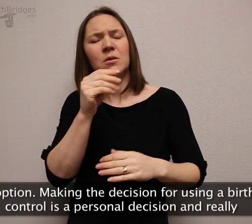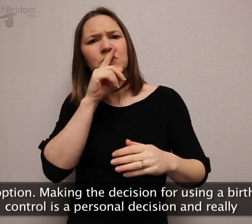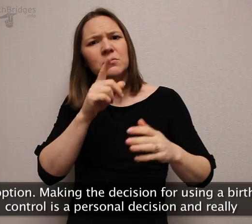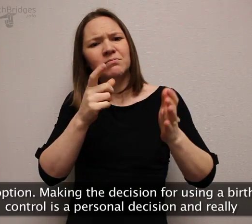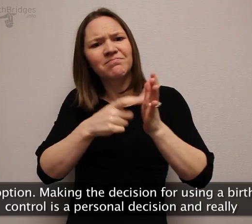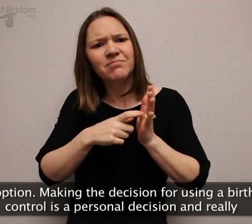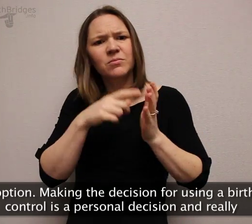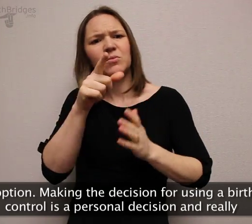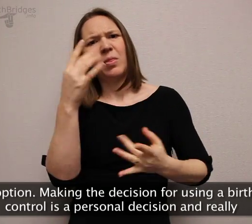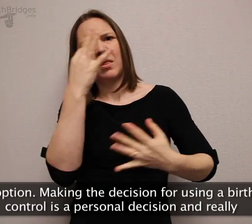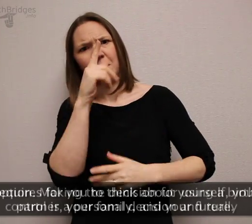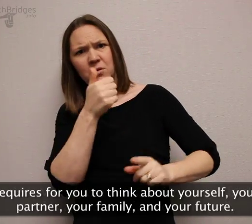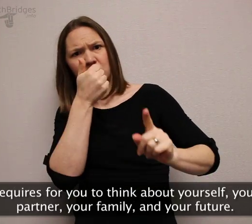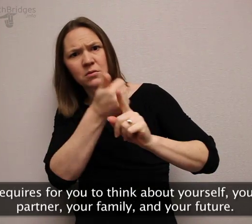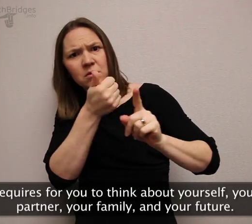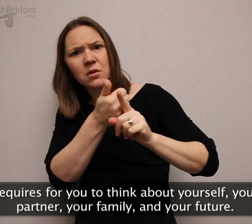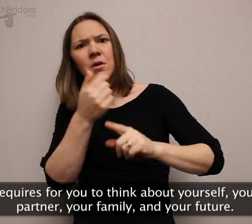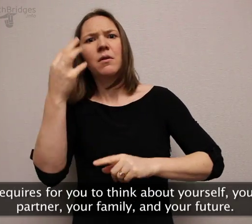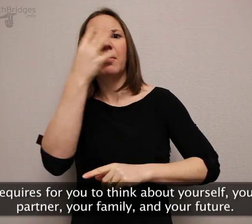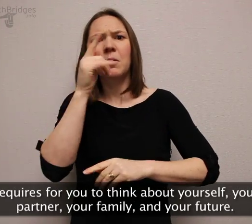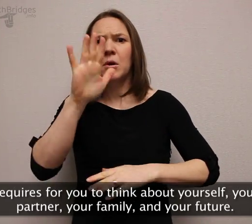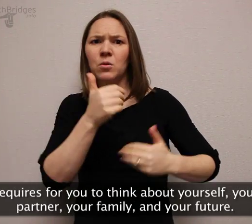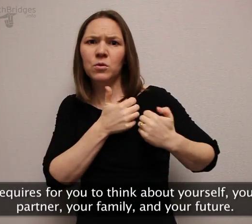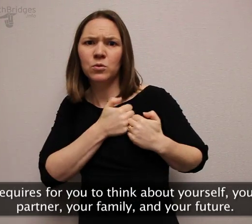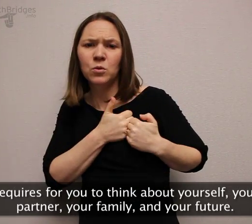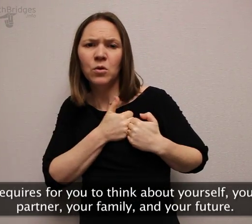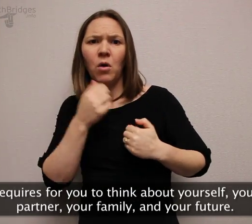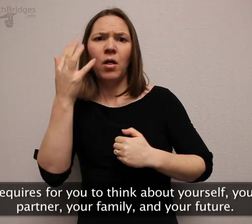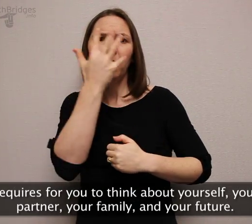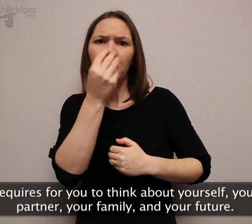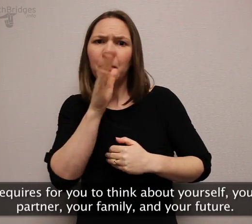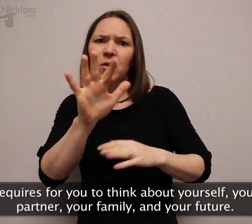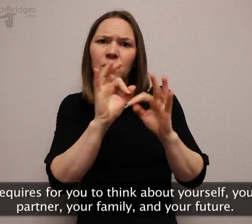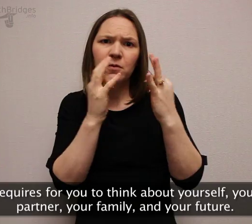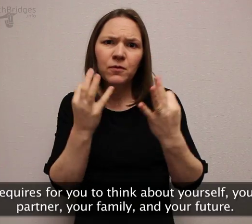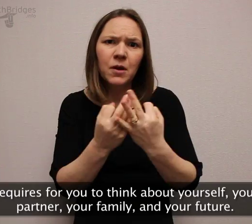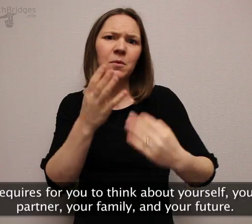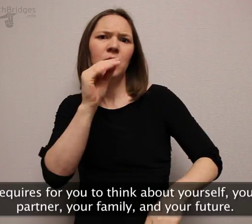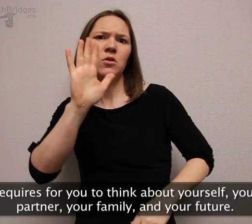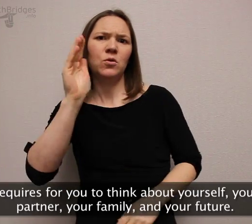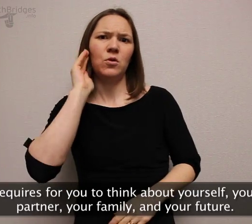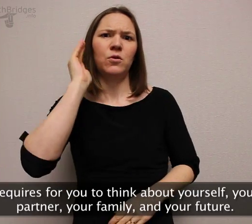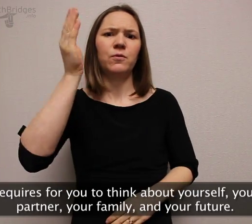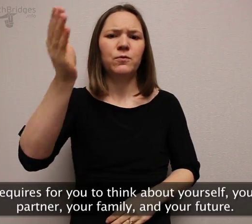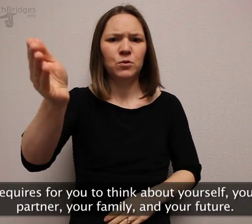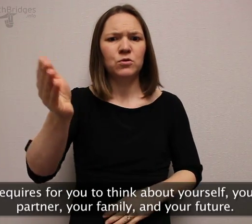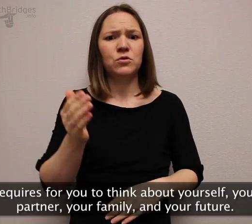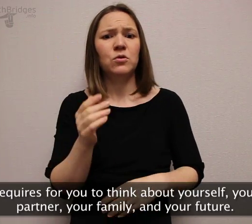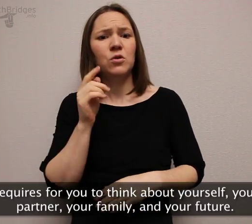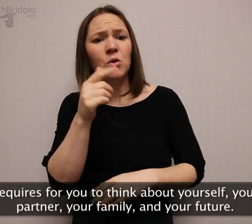personal decision and really requires for you to think about yourself, your partner, your family, and your future.